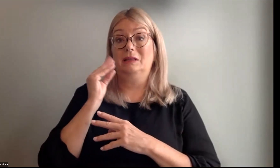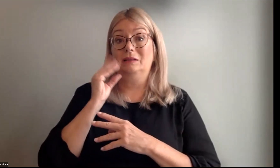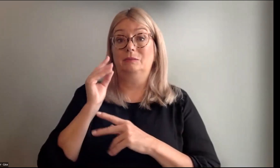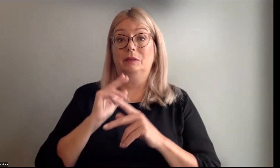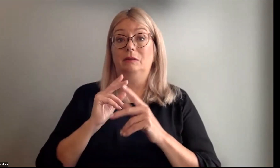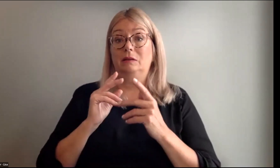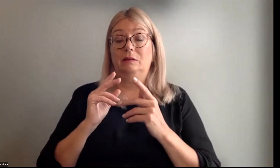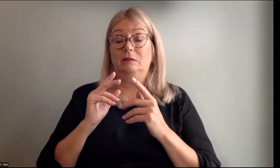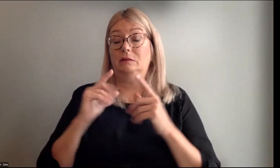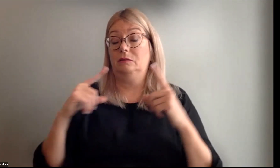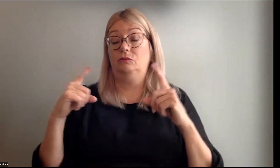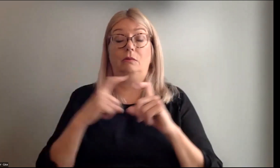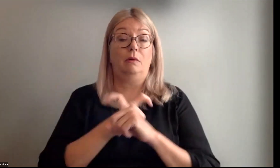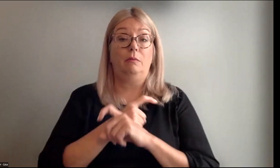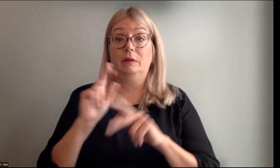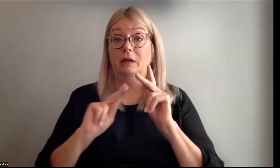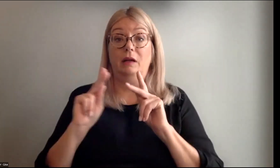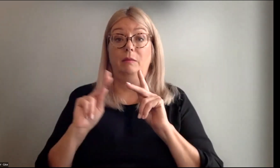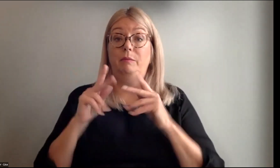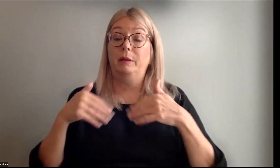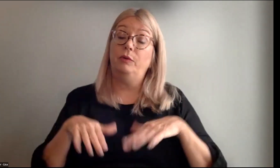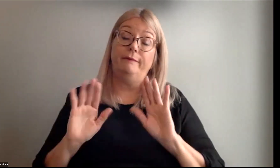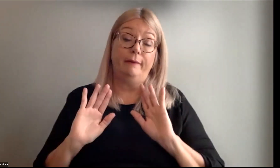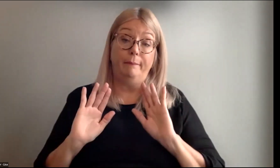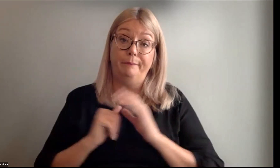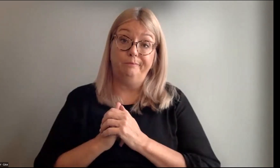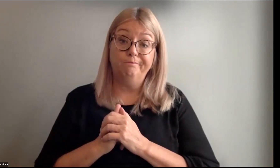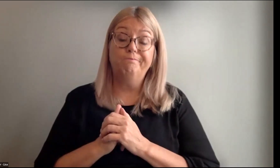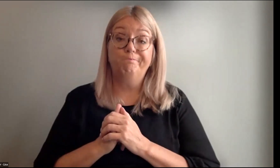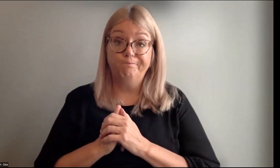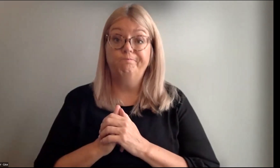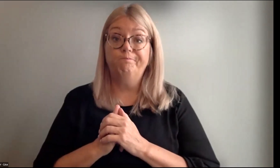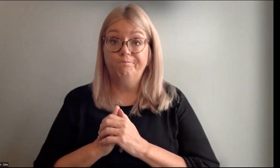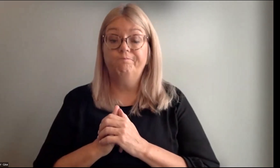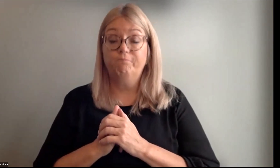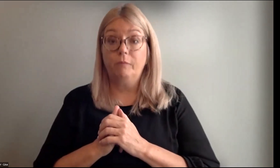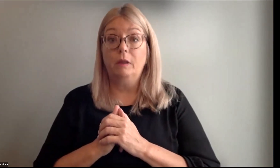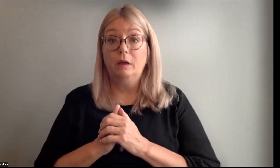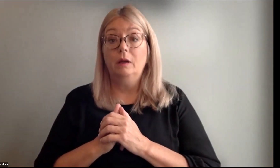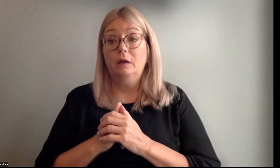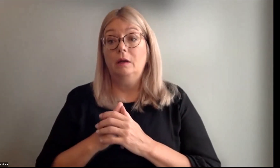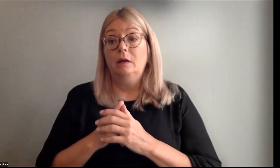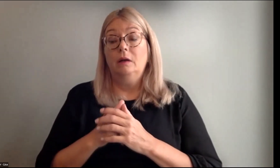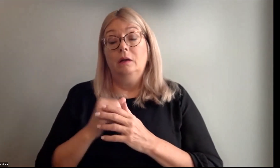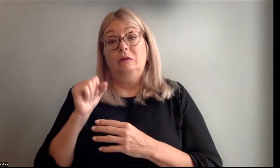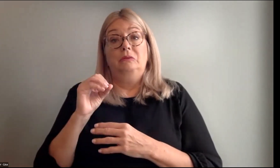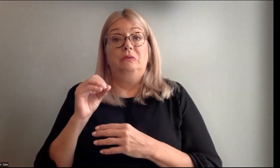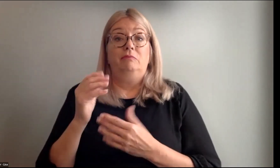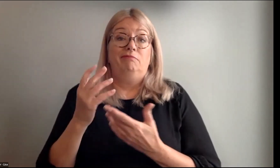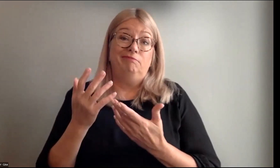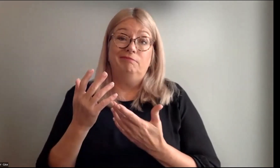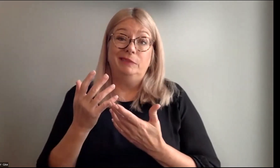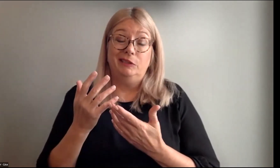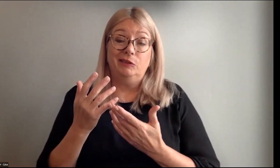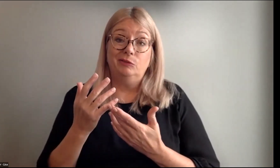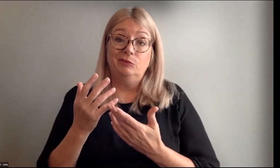too complicated for them or too much for them to deal with given the other things that are going on in their lives. And so they so some people give up when they really